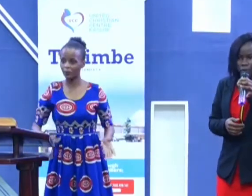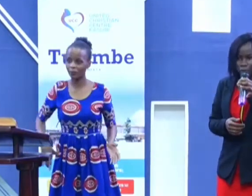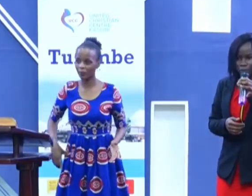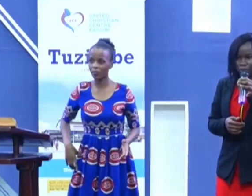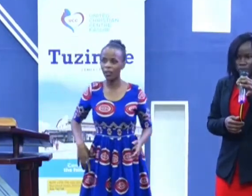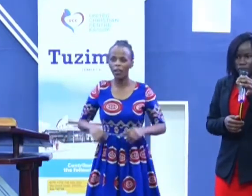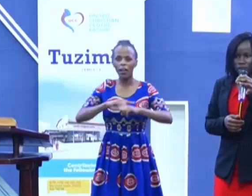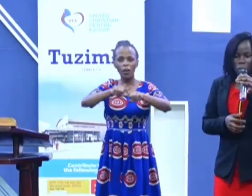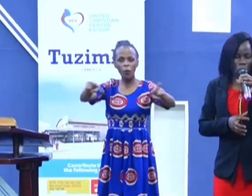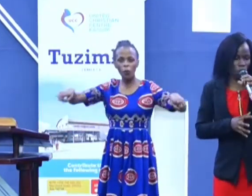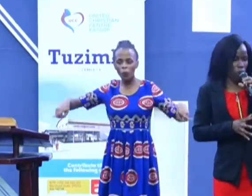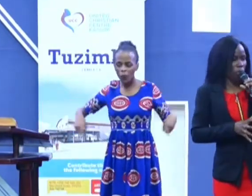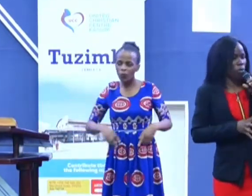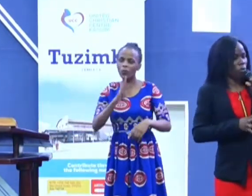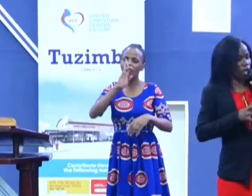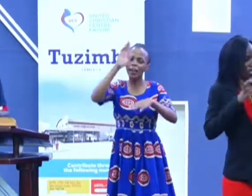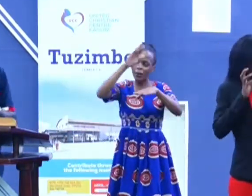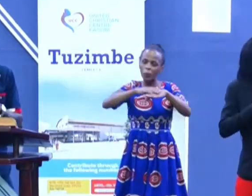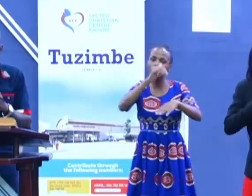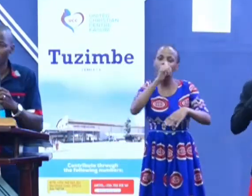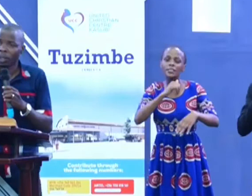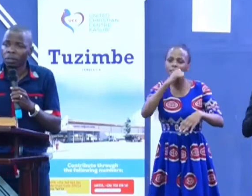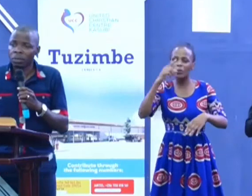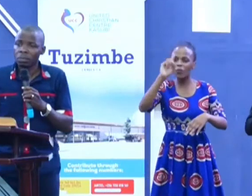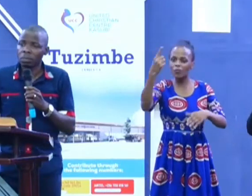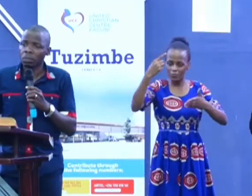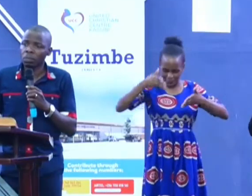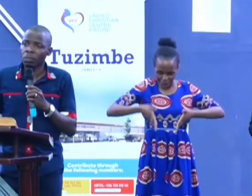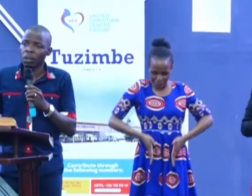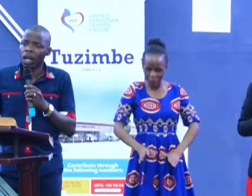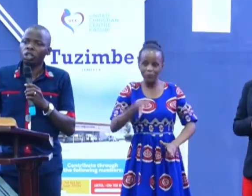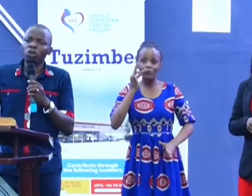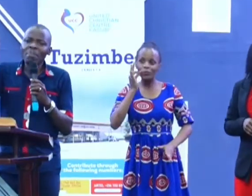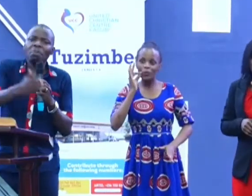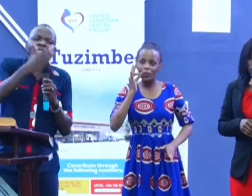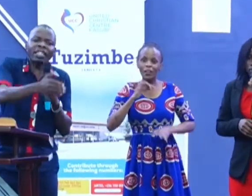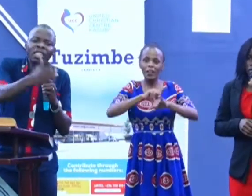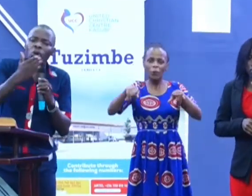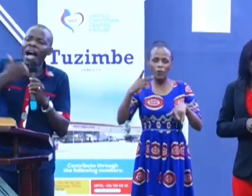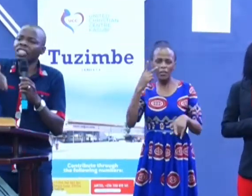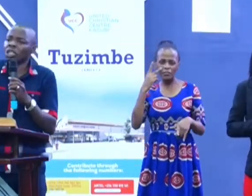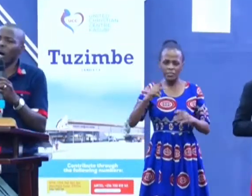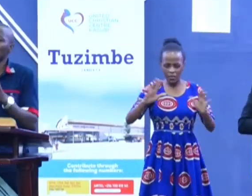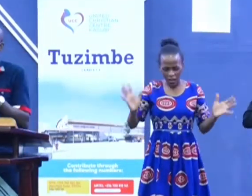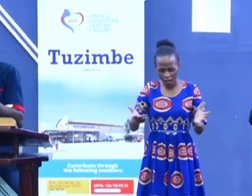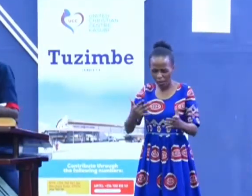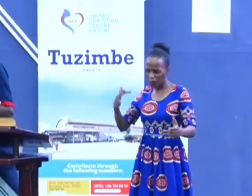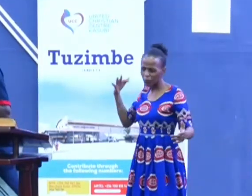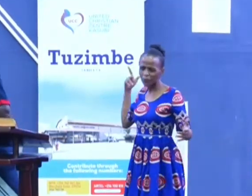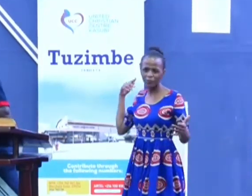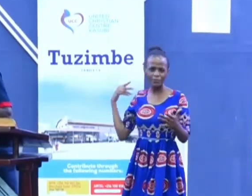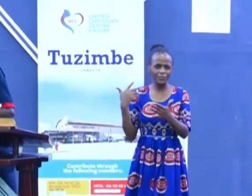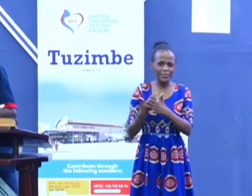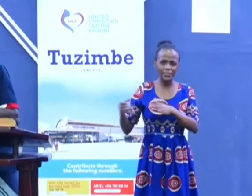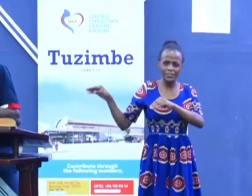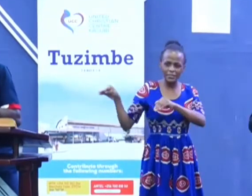Lord. We are tackling the mystery of the firstborn. We've seen